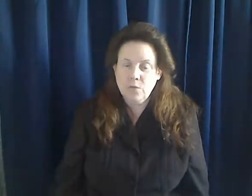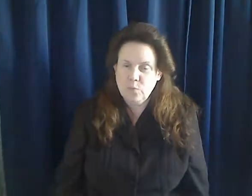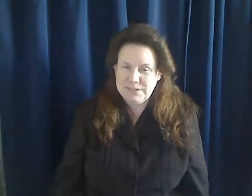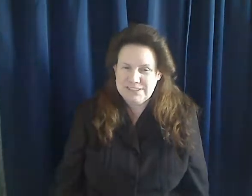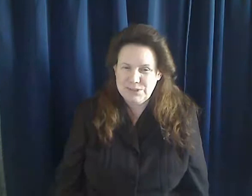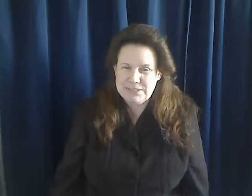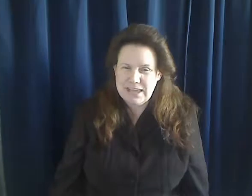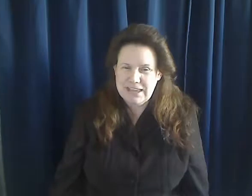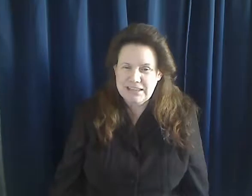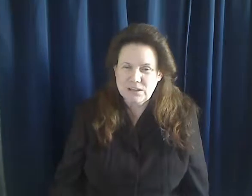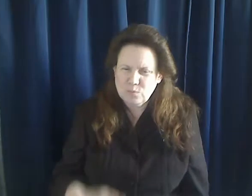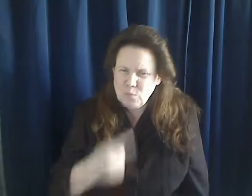What did you say?